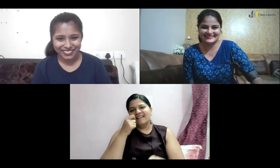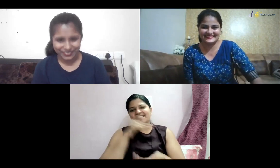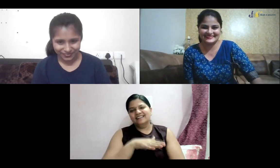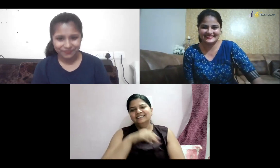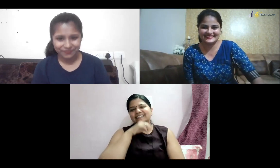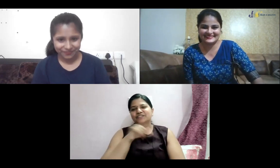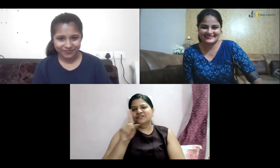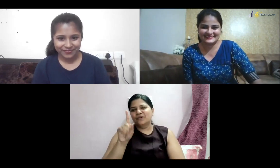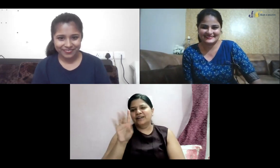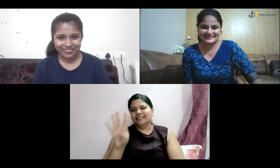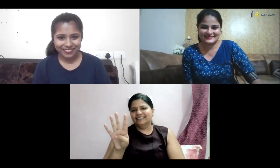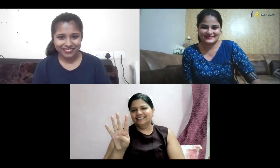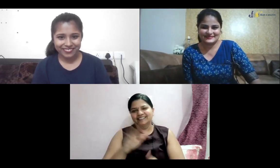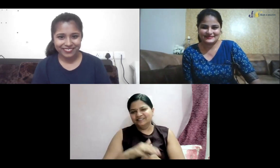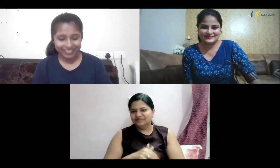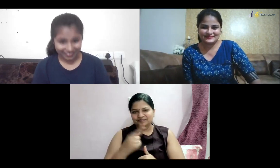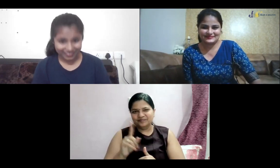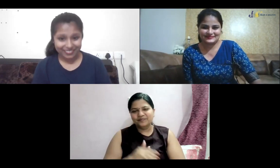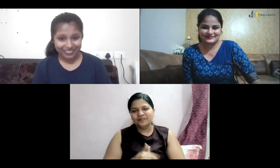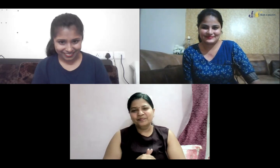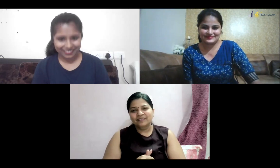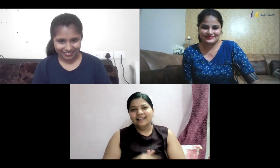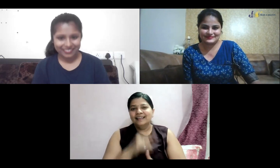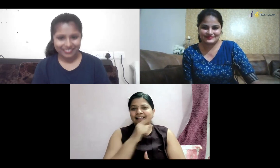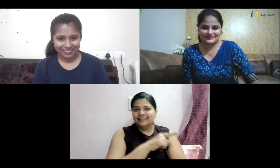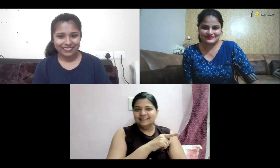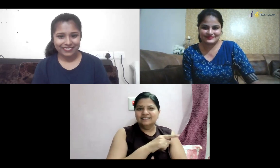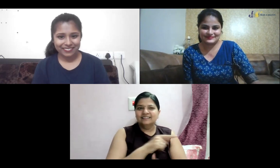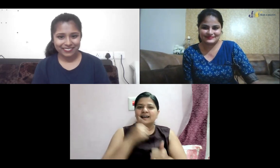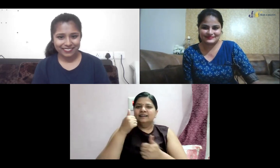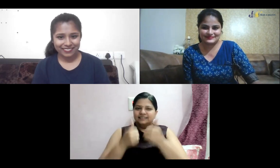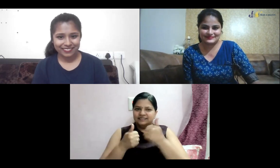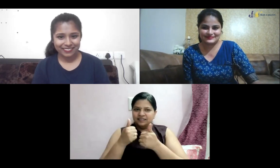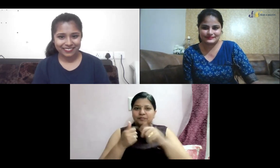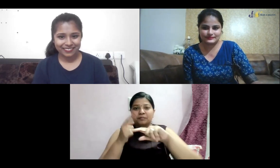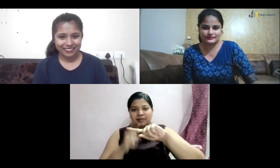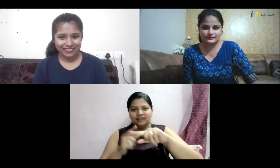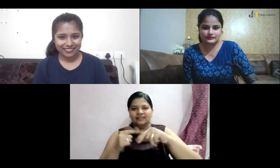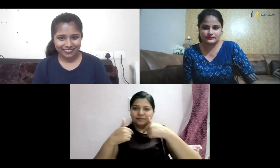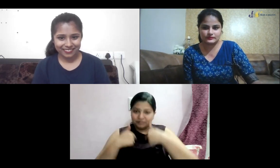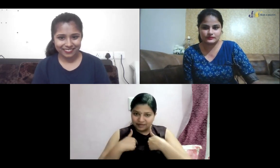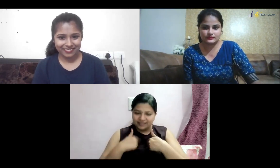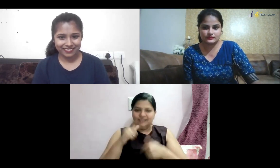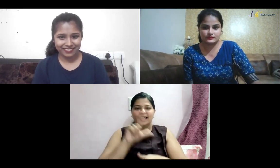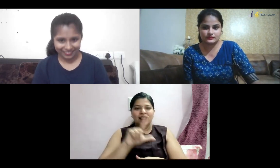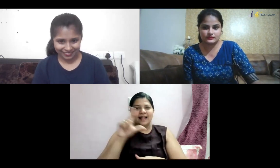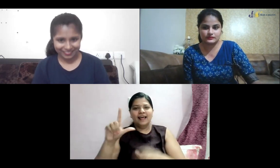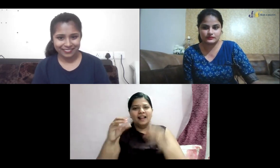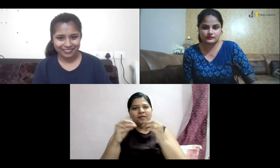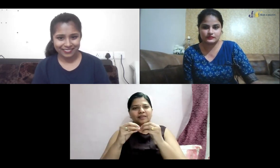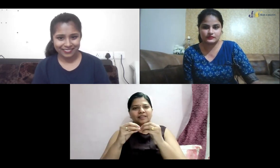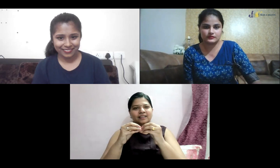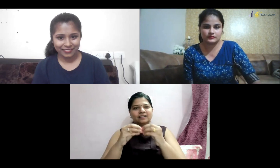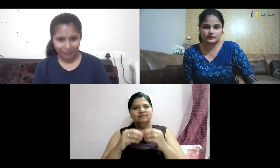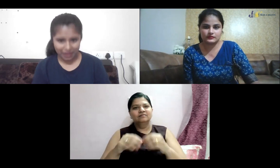my mother, so I'm a mother, I have a 14-year-old son. He is having exam, and